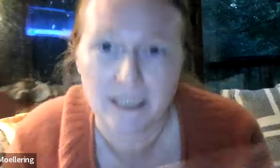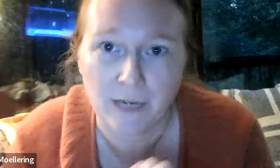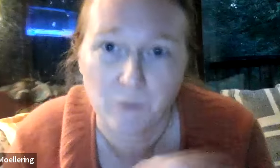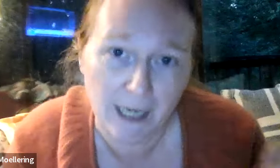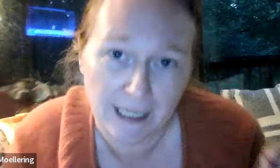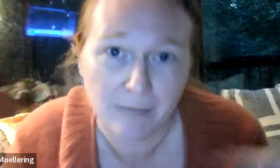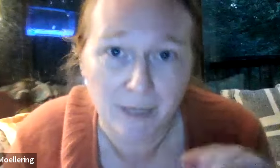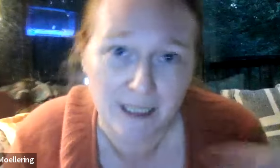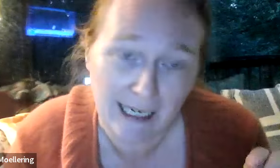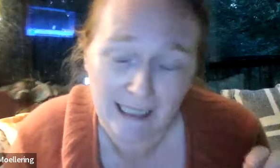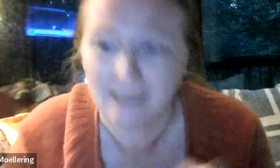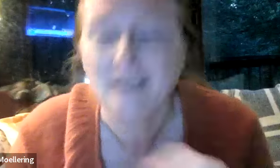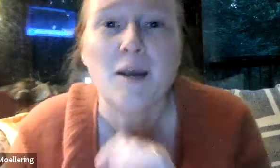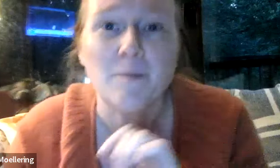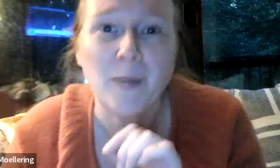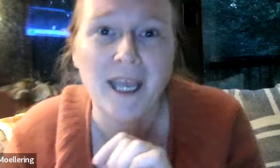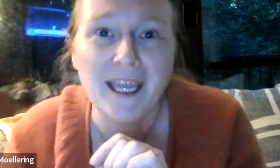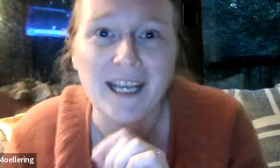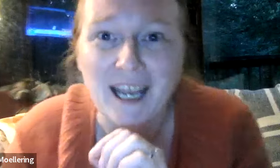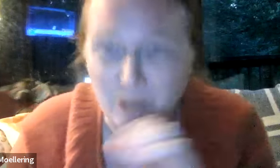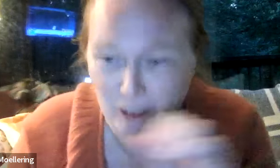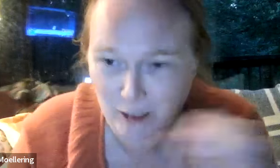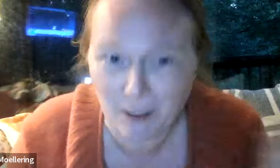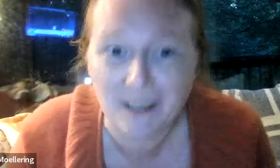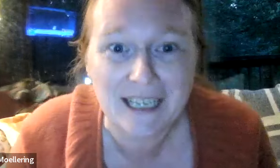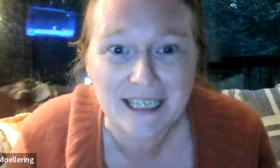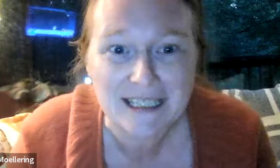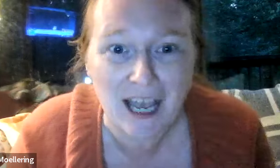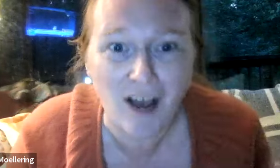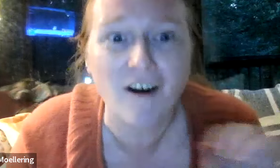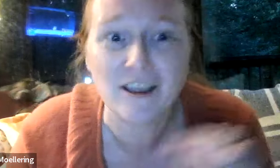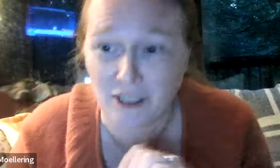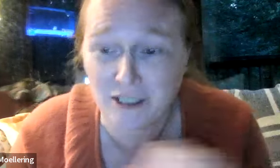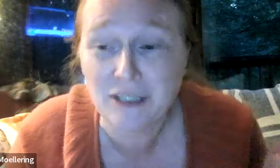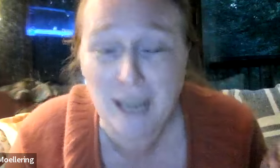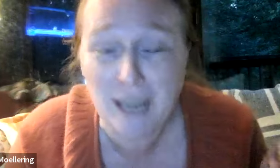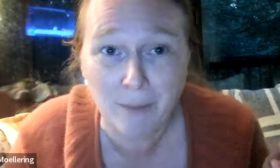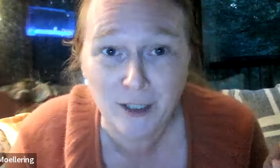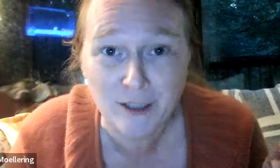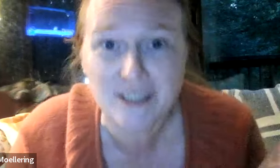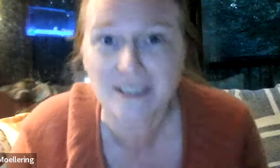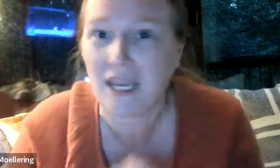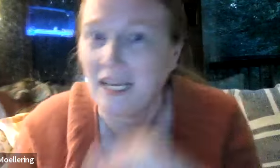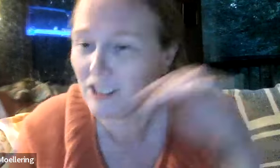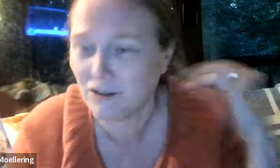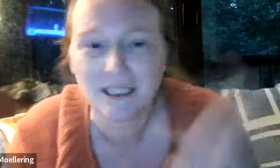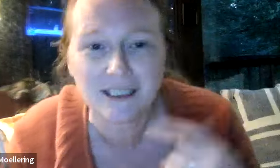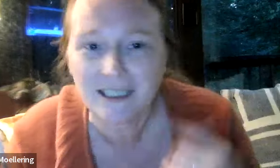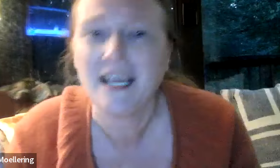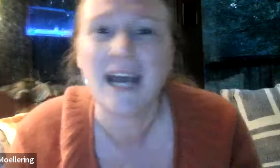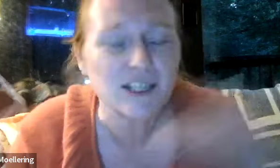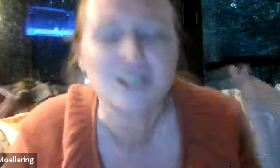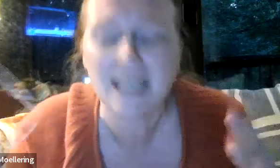like writing it, because I can't, but I try to spell it in ASL and try to do the numbers. Like I just